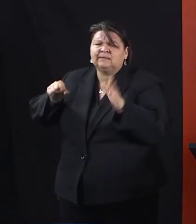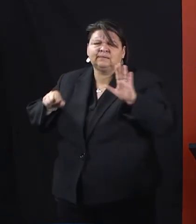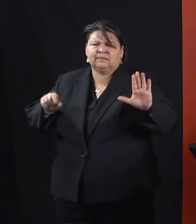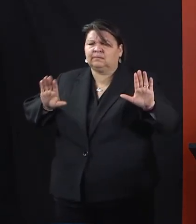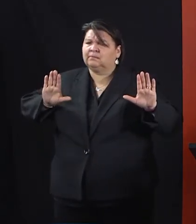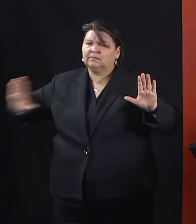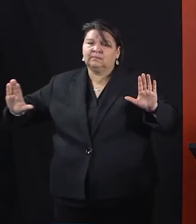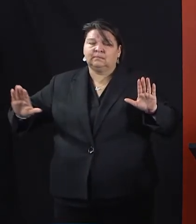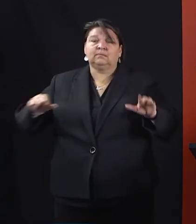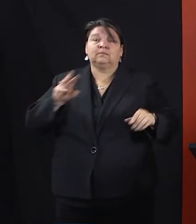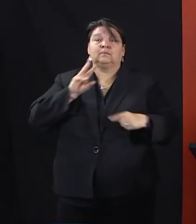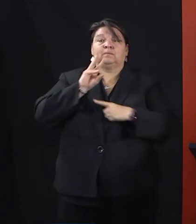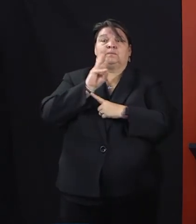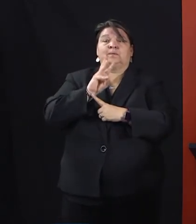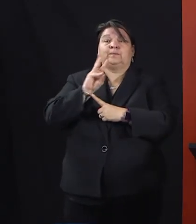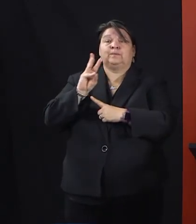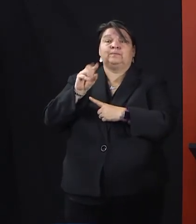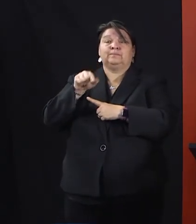is